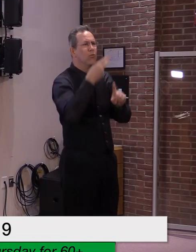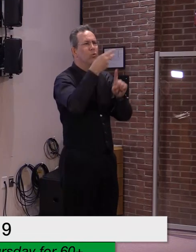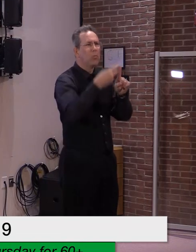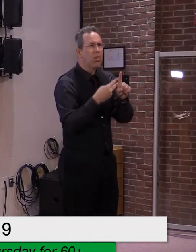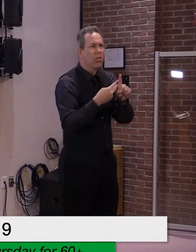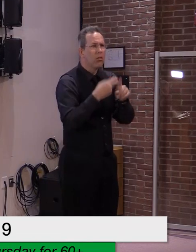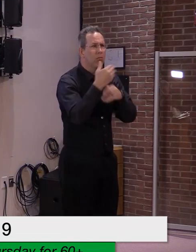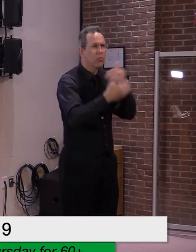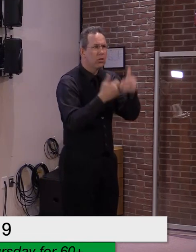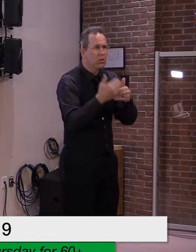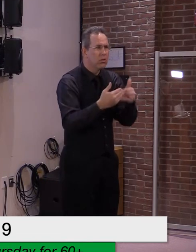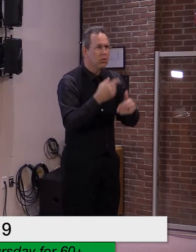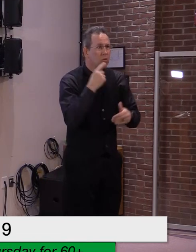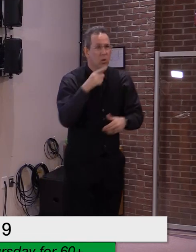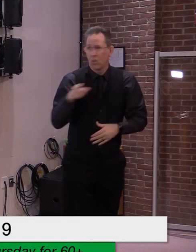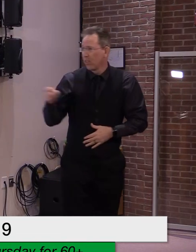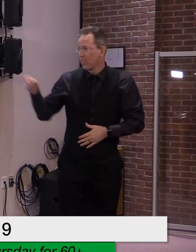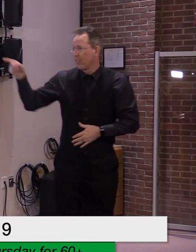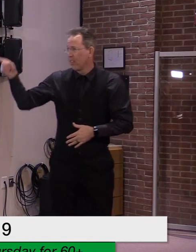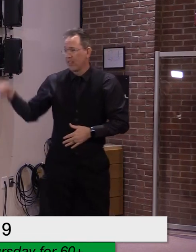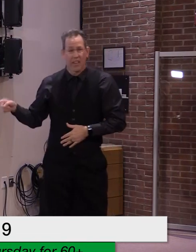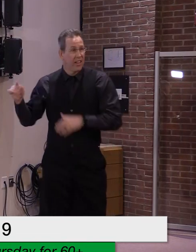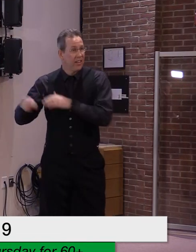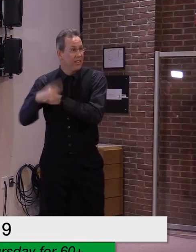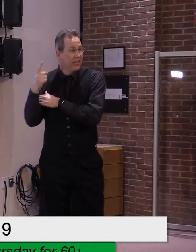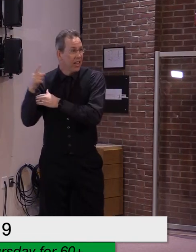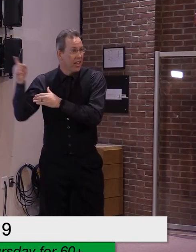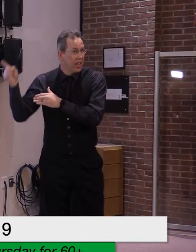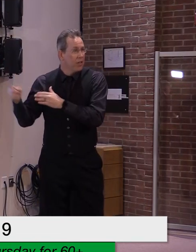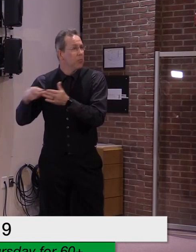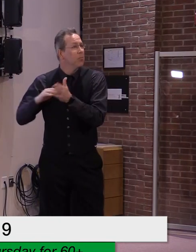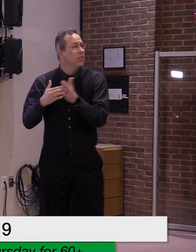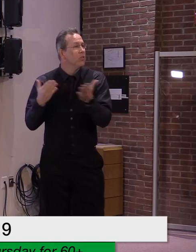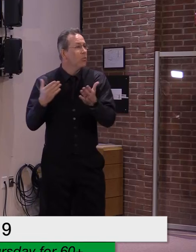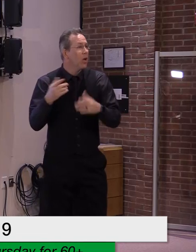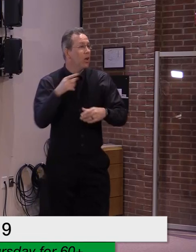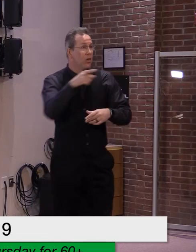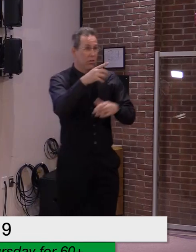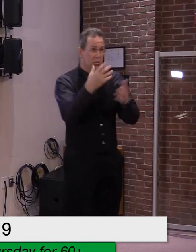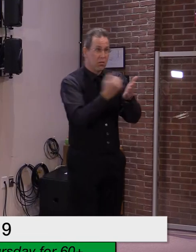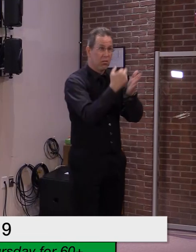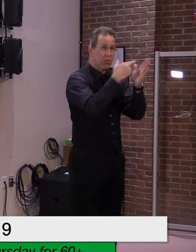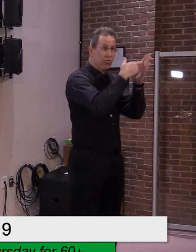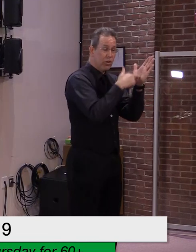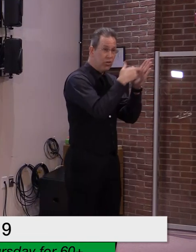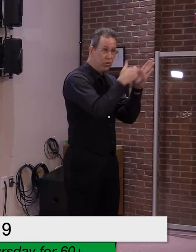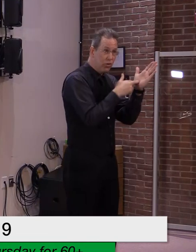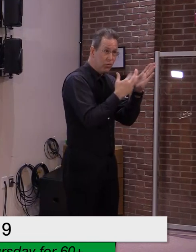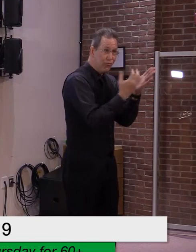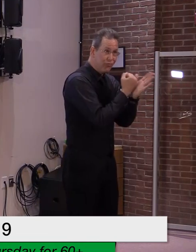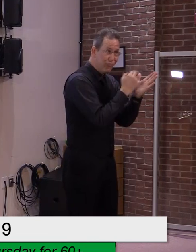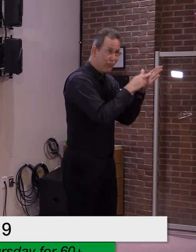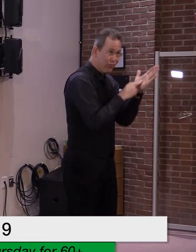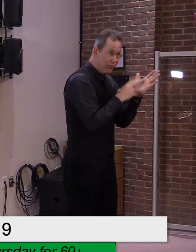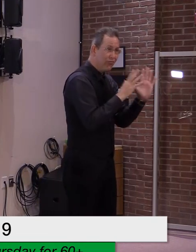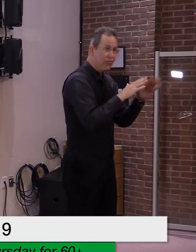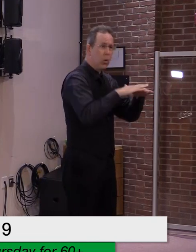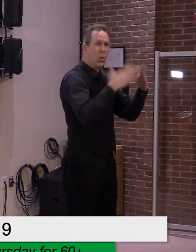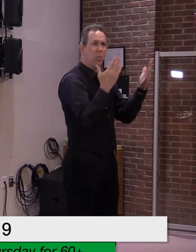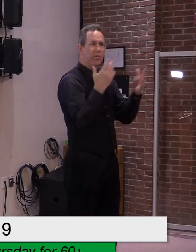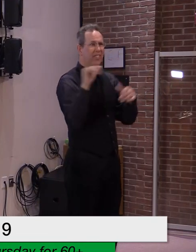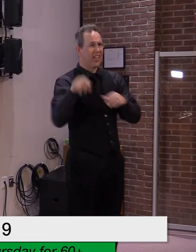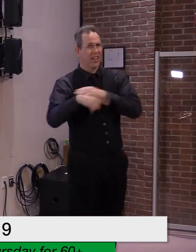The date registrations opens for your age group is the date you are eligible to be vaccinated. The goal is to have